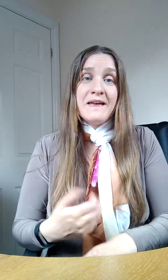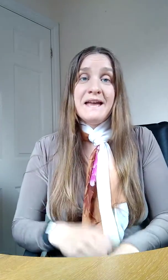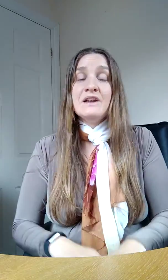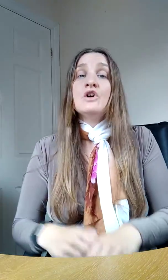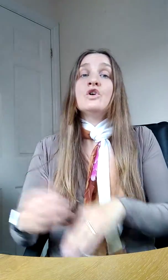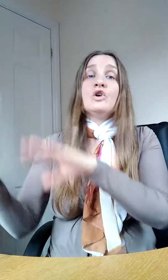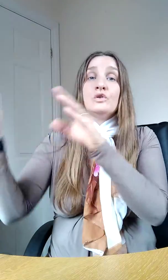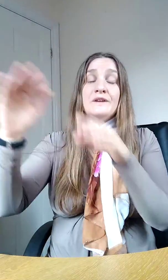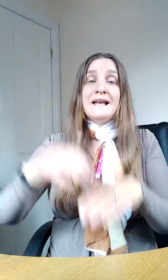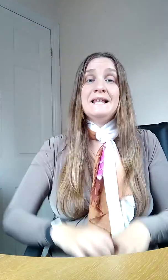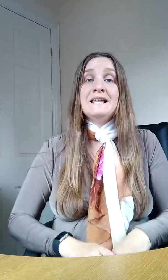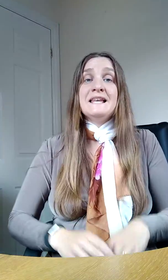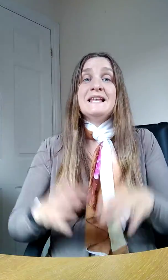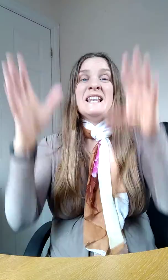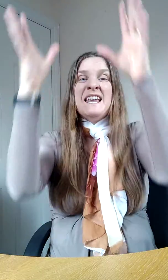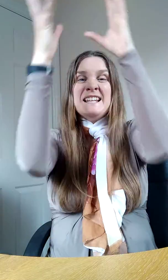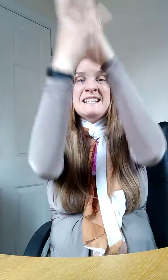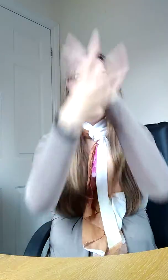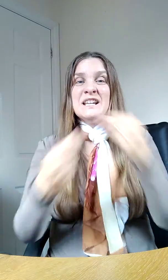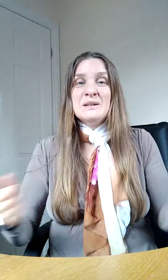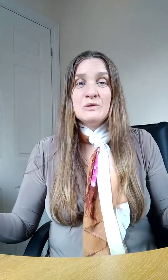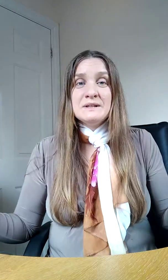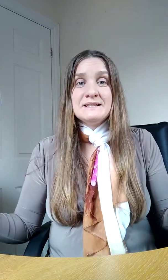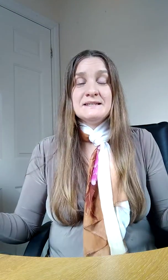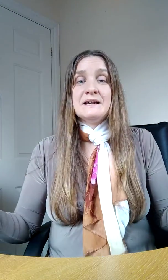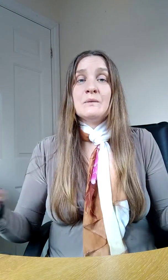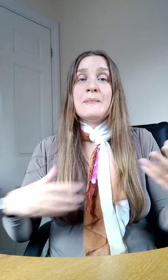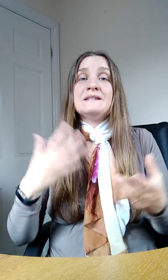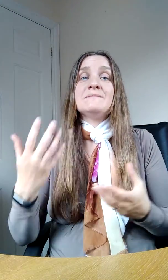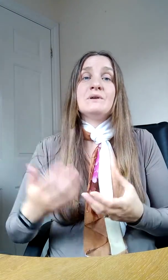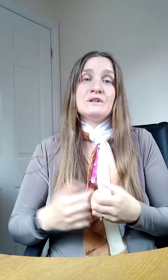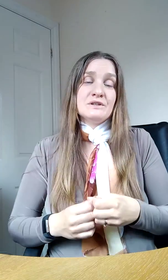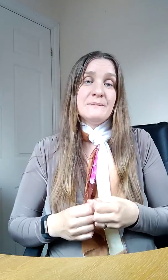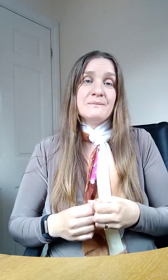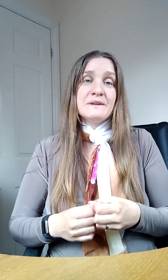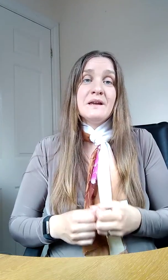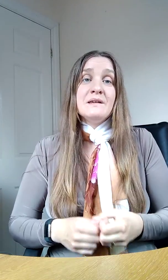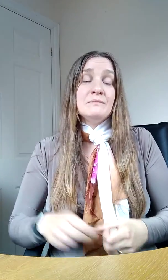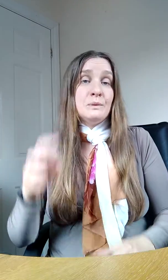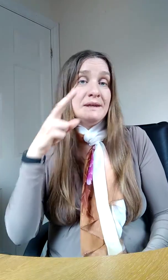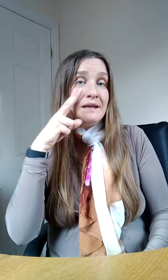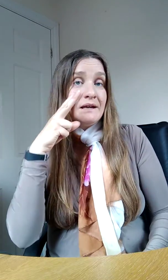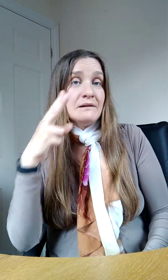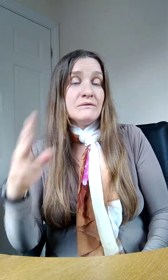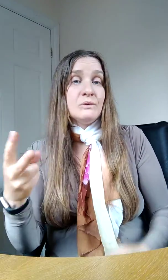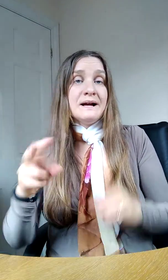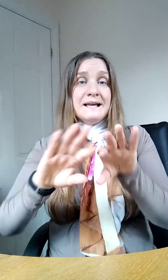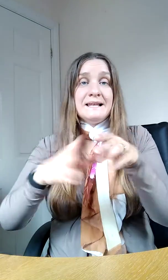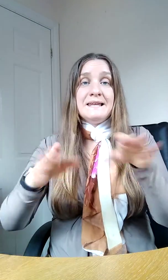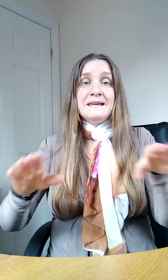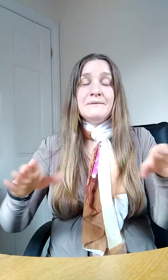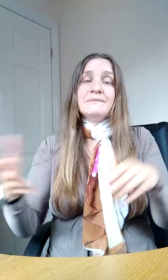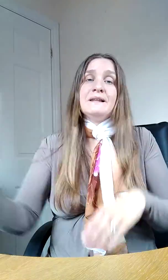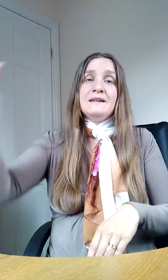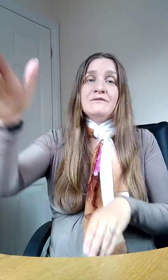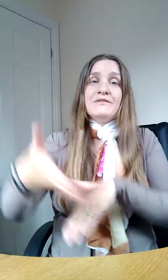they, les démolissent, when they demolish them. Puis voir les